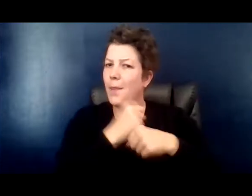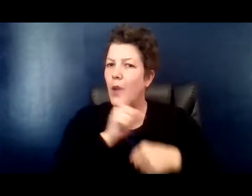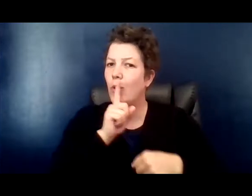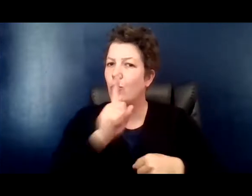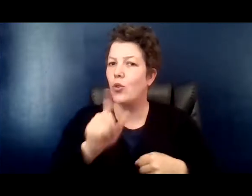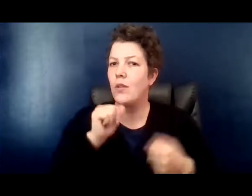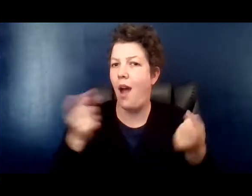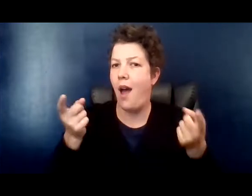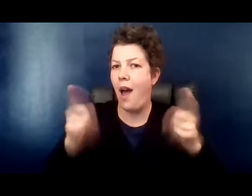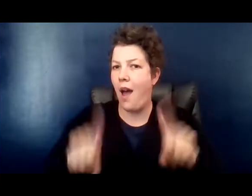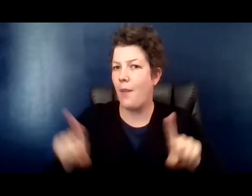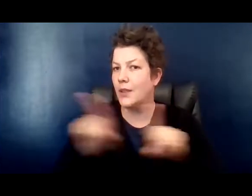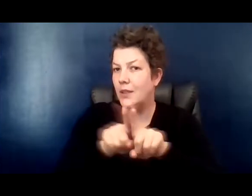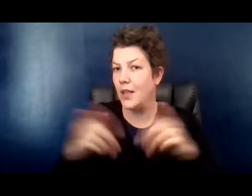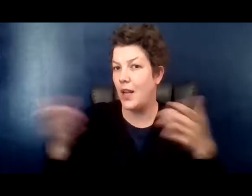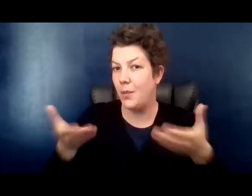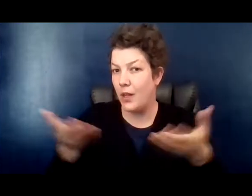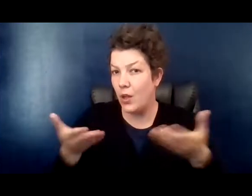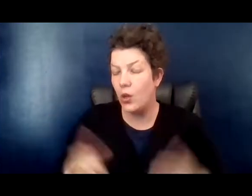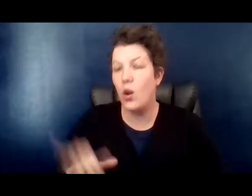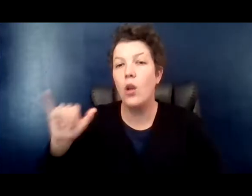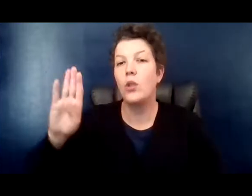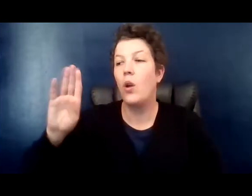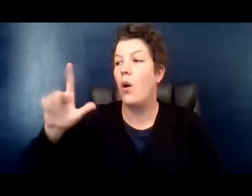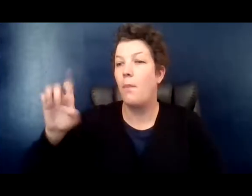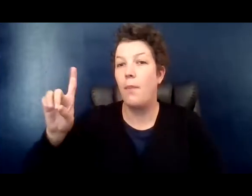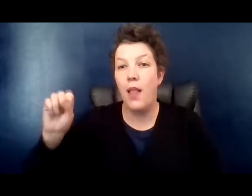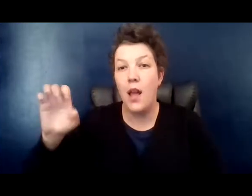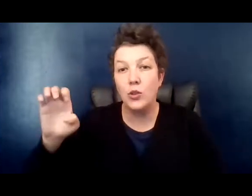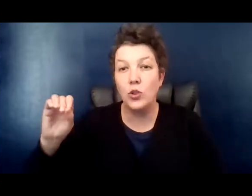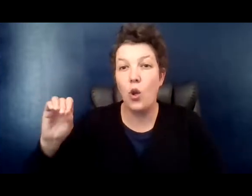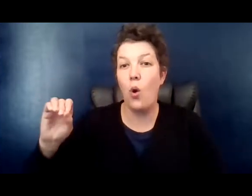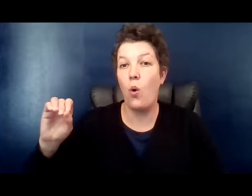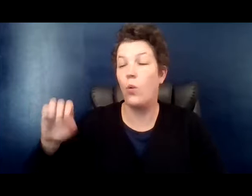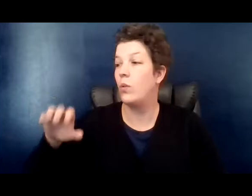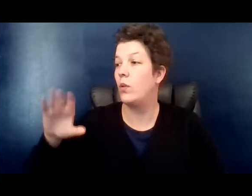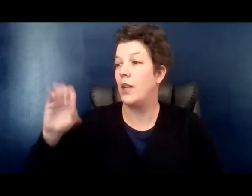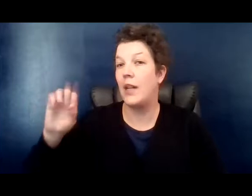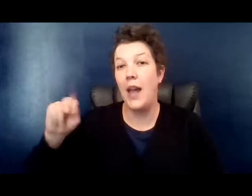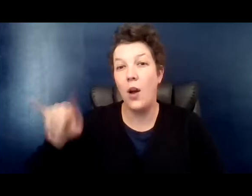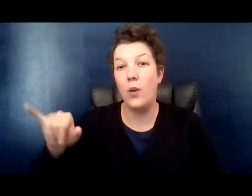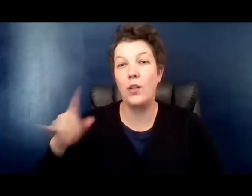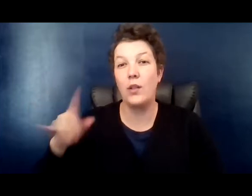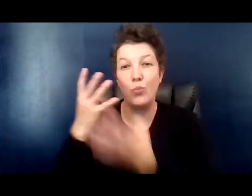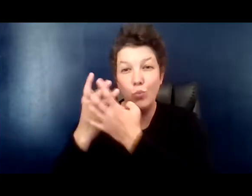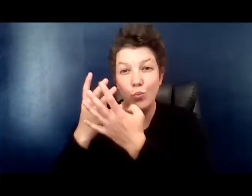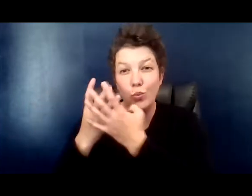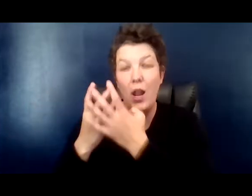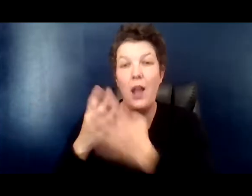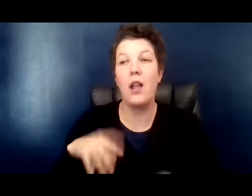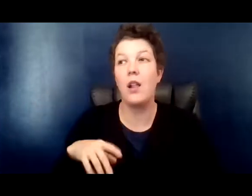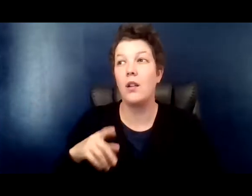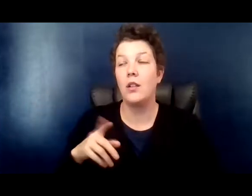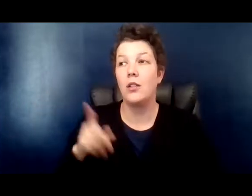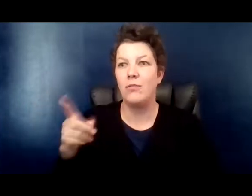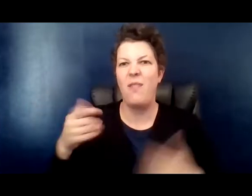that we've seen recently, just over here in Bledsoe County, is in jails or prisons. So these populations that are vulnerable